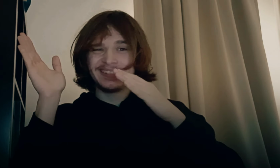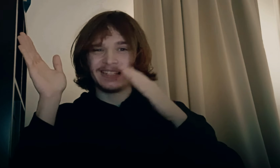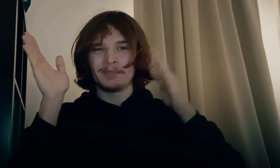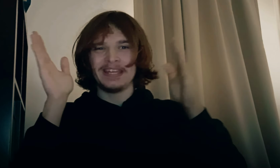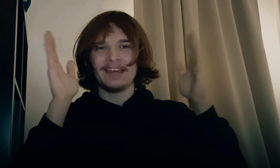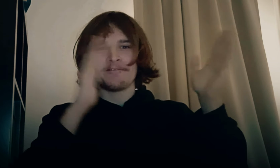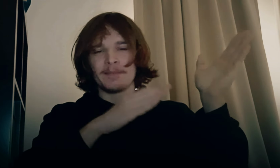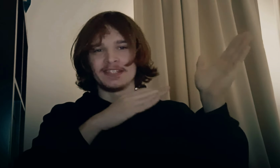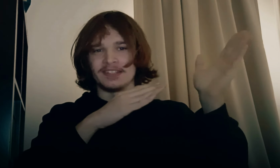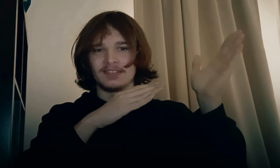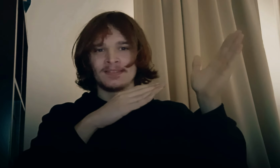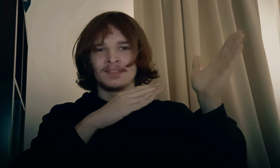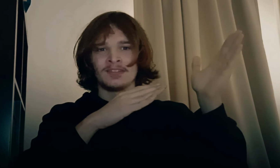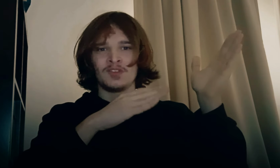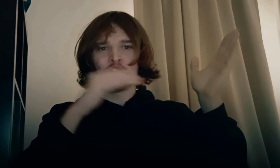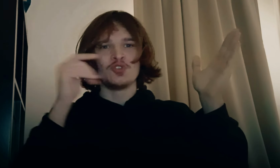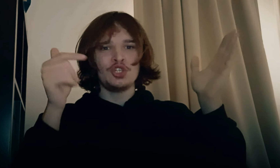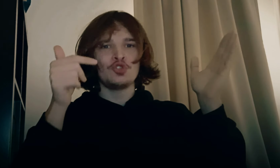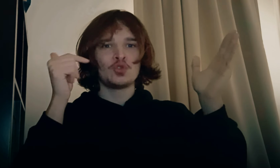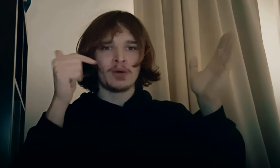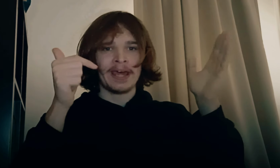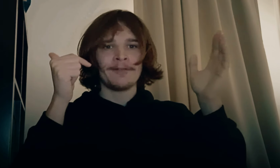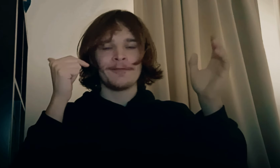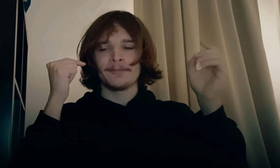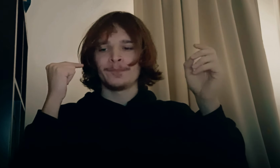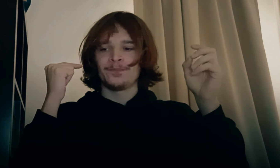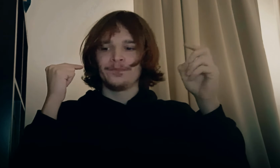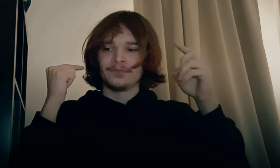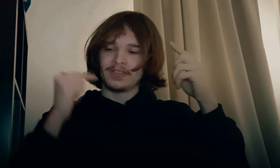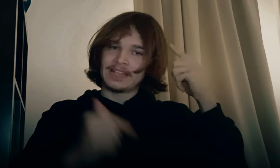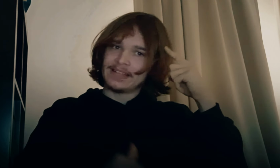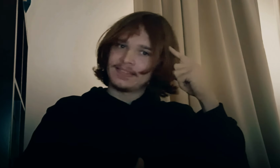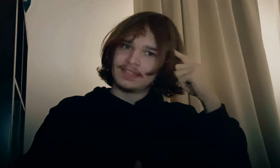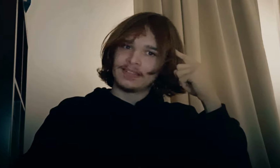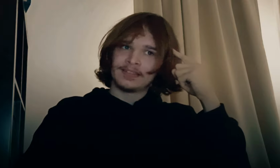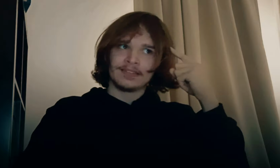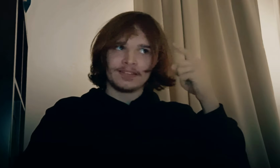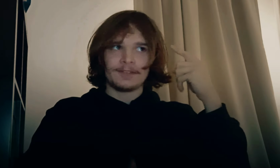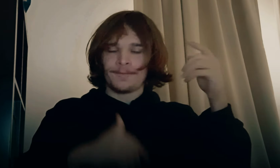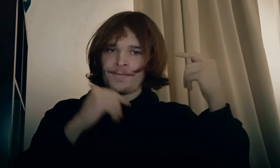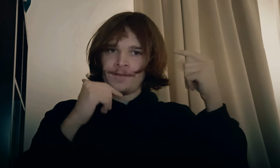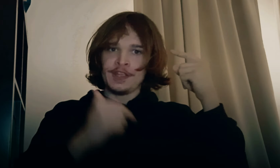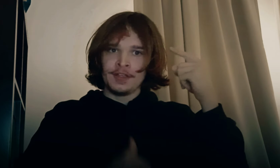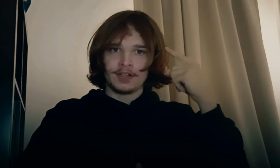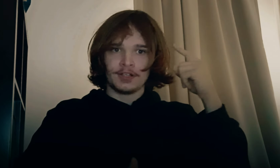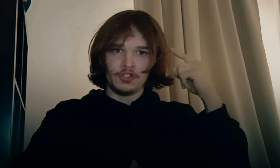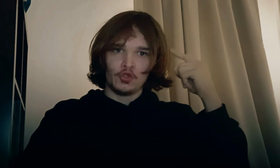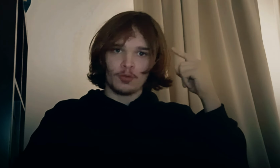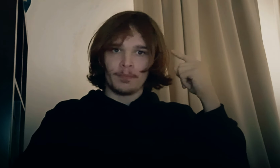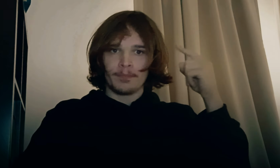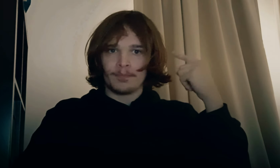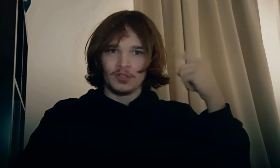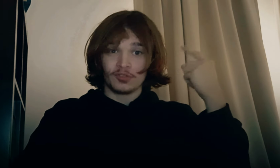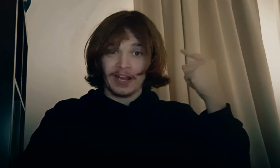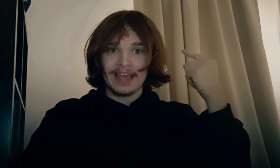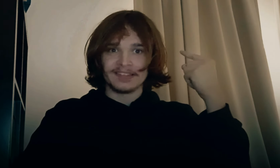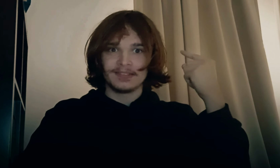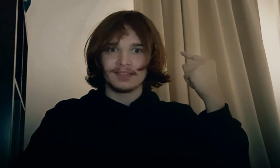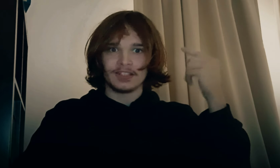and being feminine. You need to have that thing in your head that